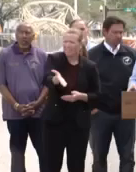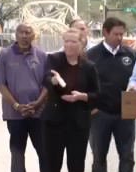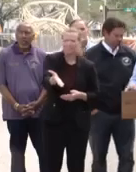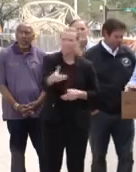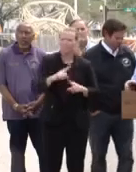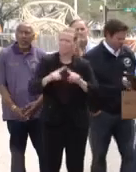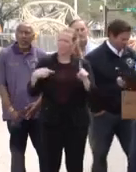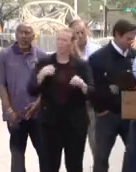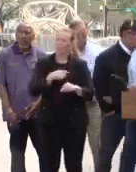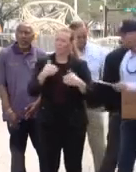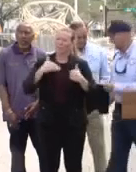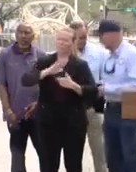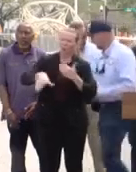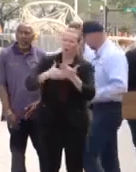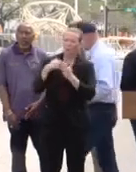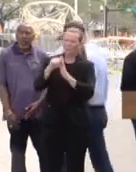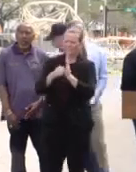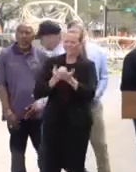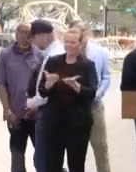stuff accounted for.